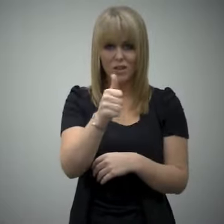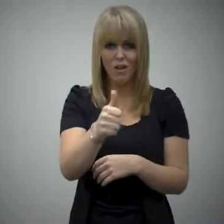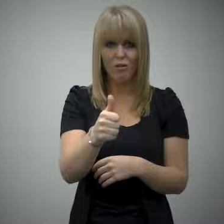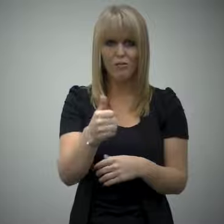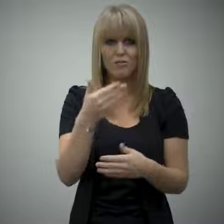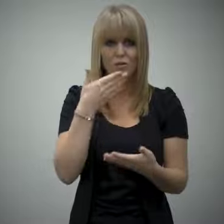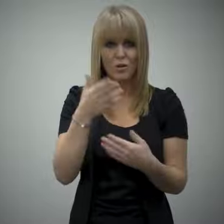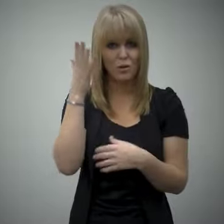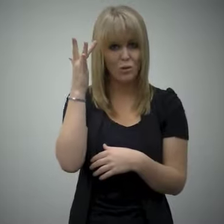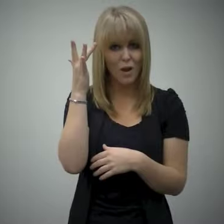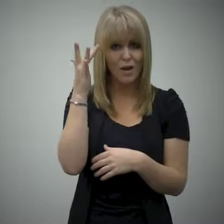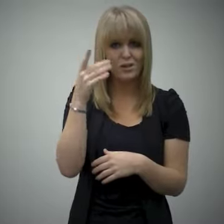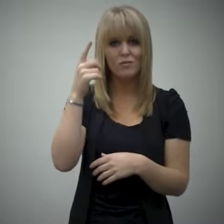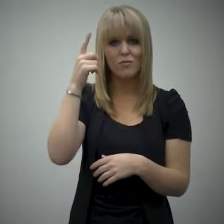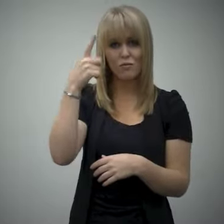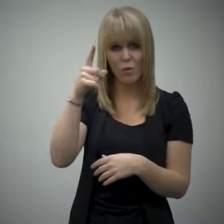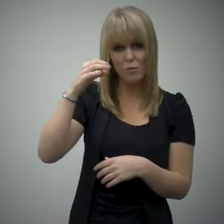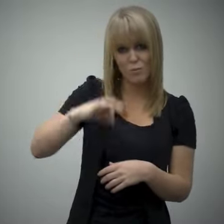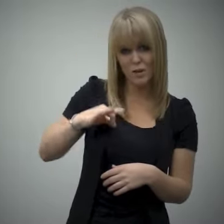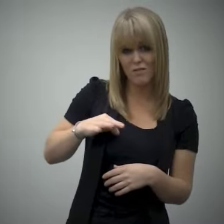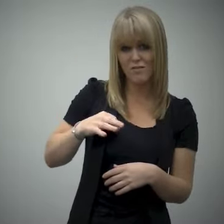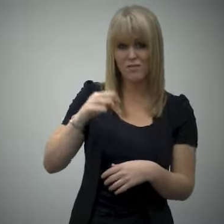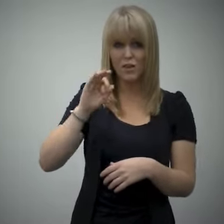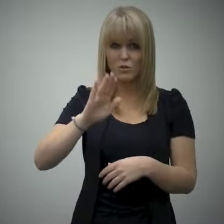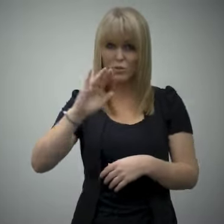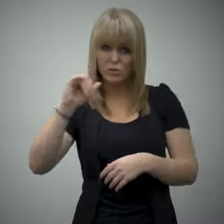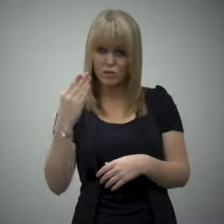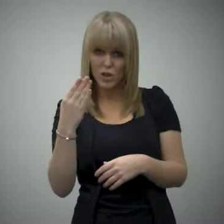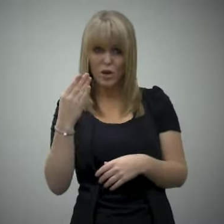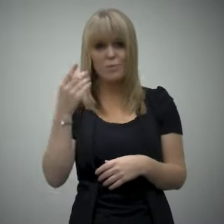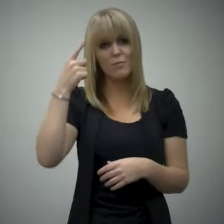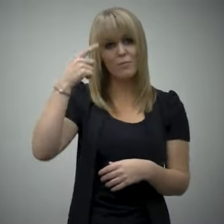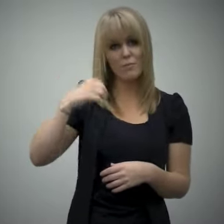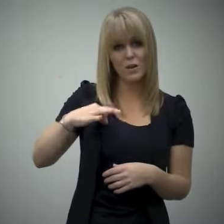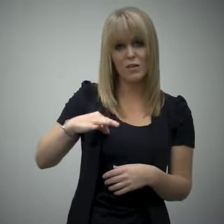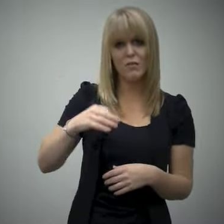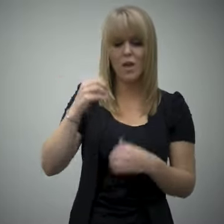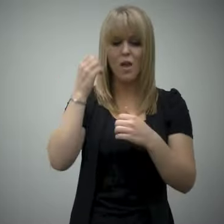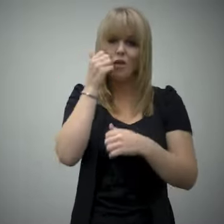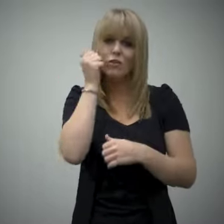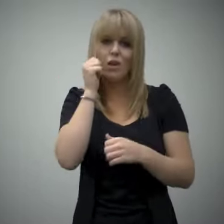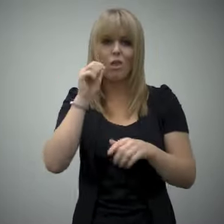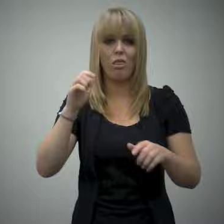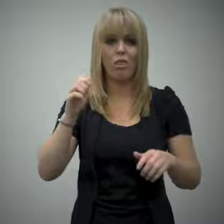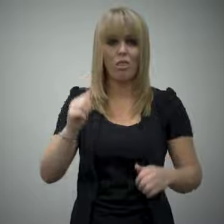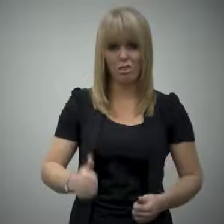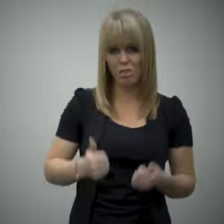strongly recommended that self-care techniques be integrated into every interpreter training curriculum in the country.